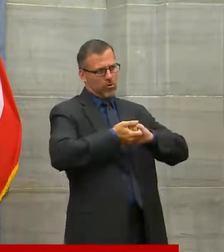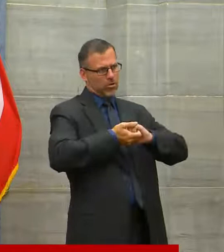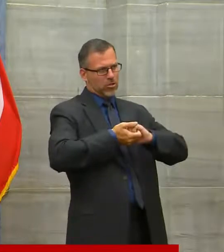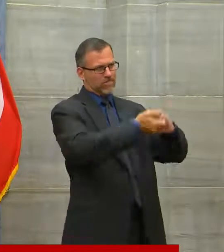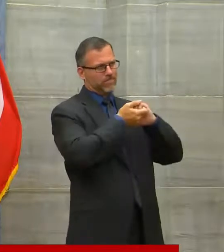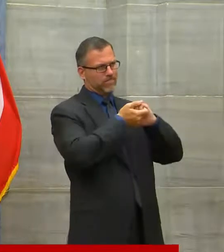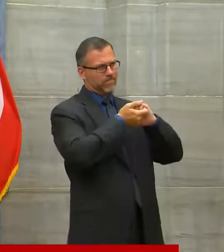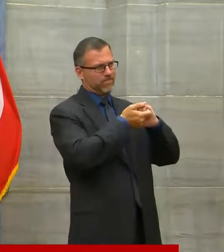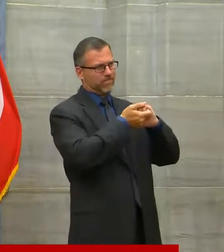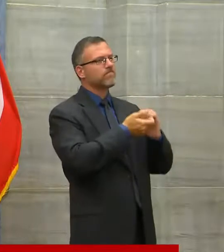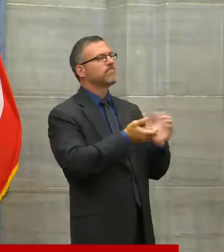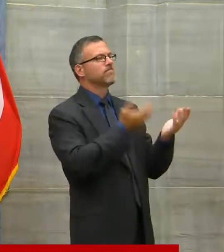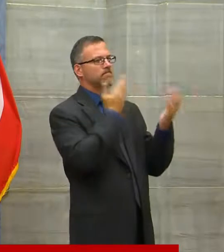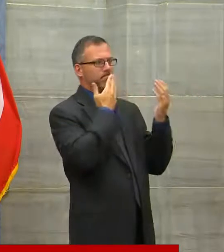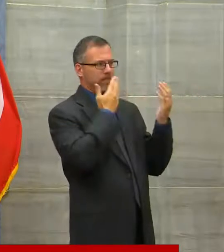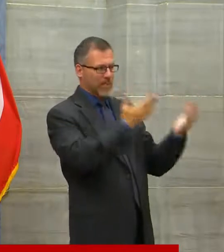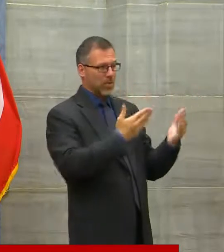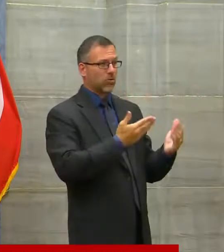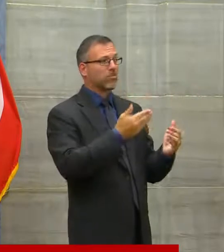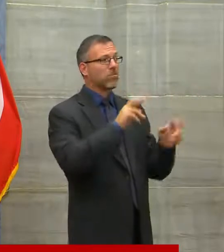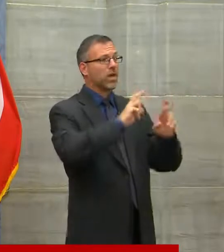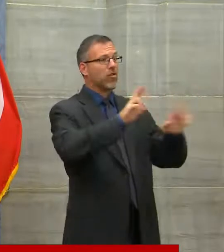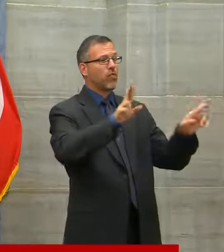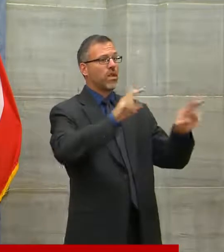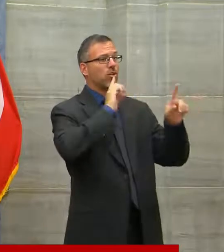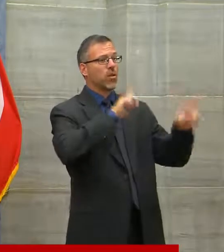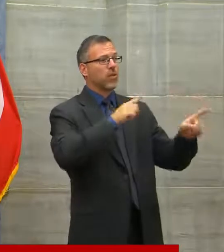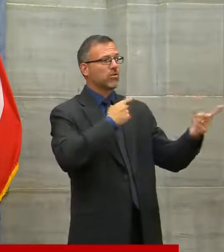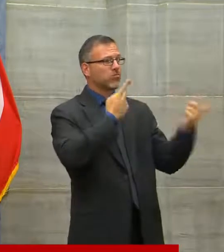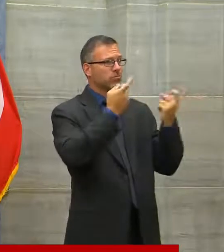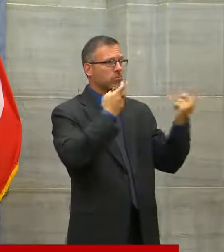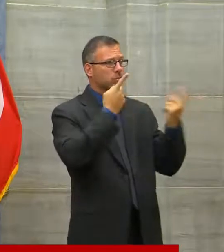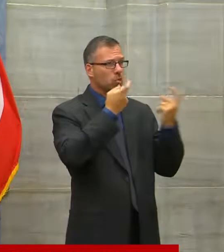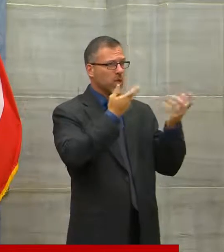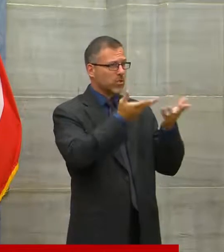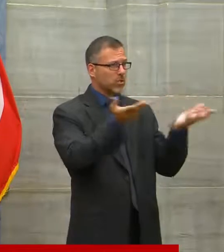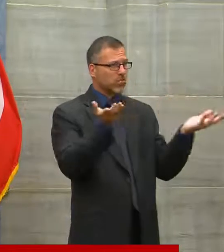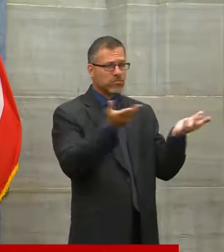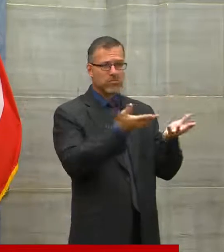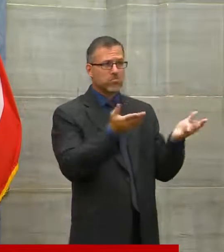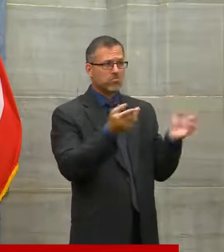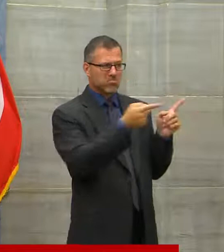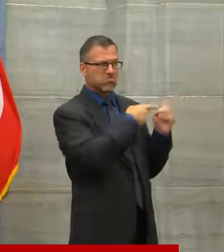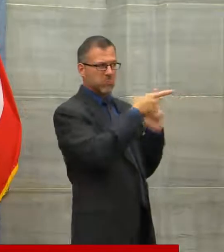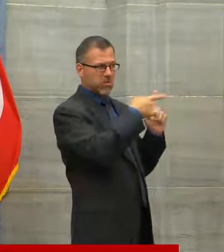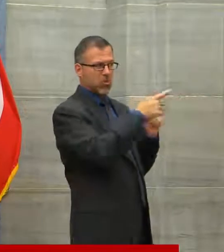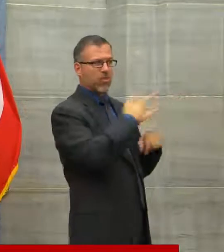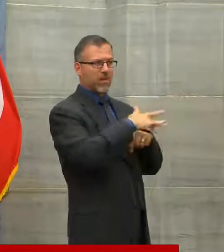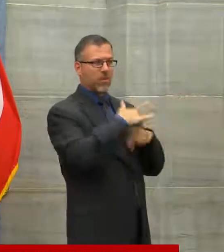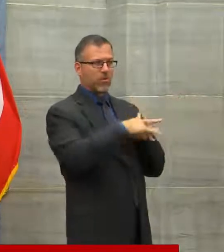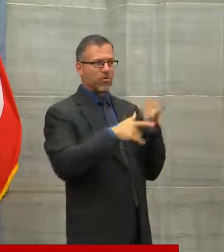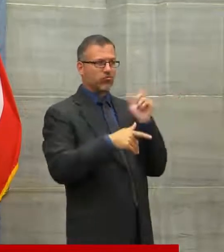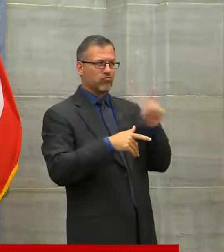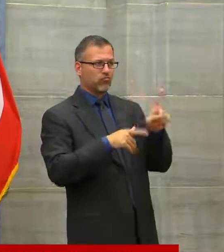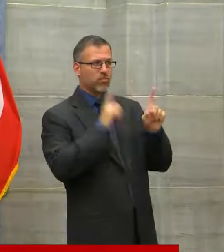here today. So we're happy to answer any questions, and certainly these folks are available as well.